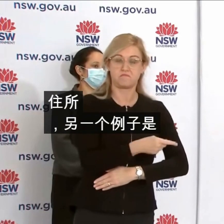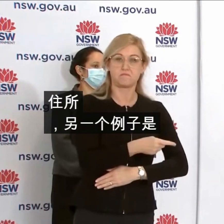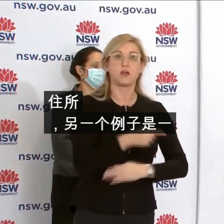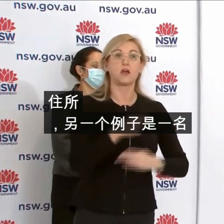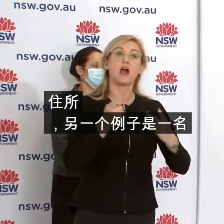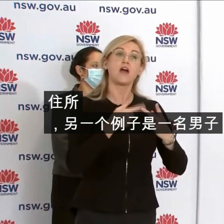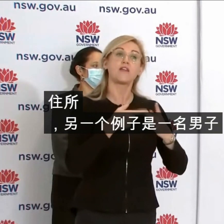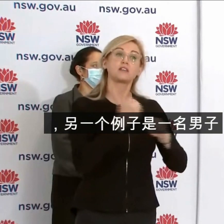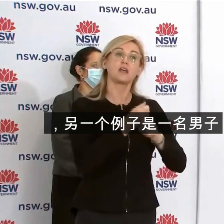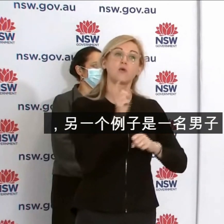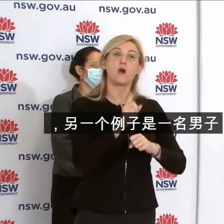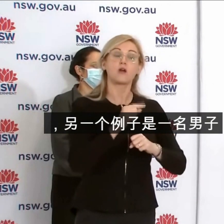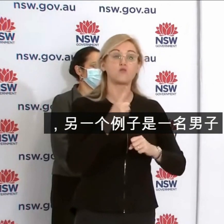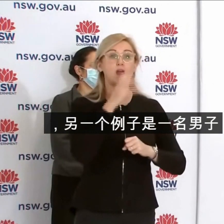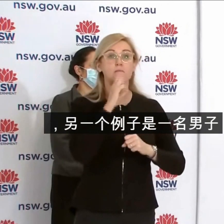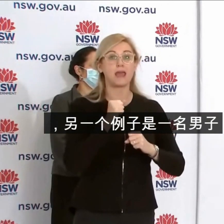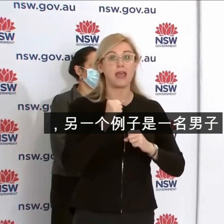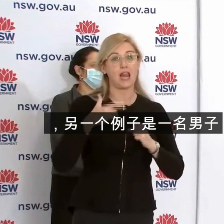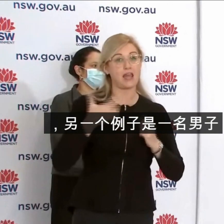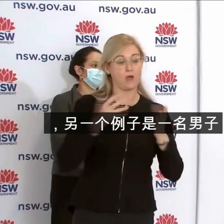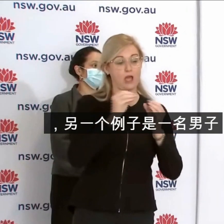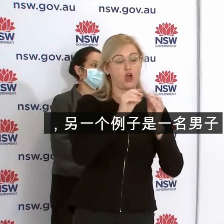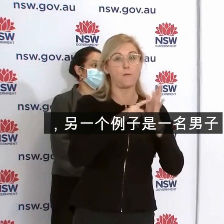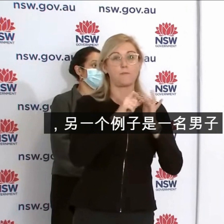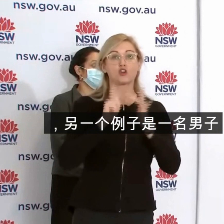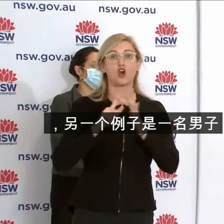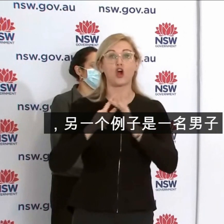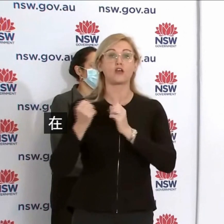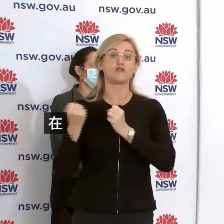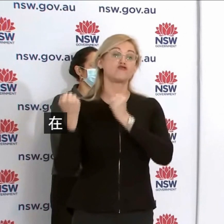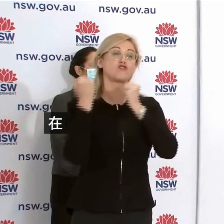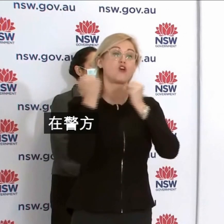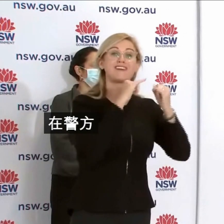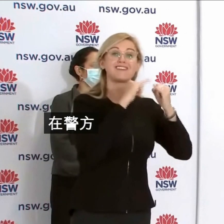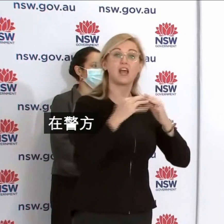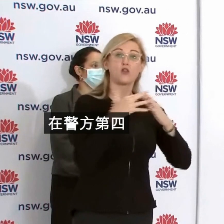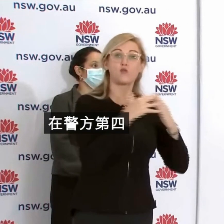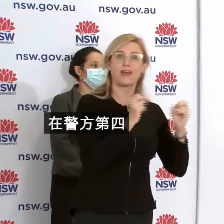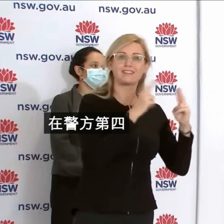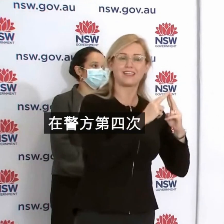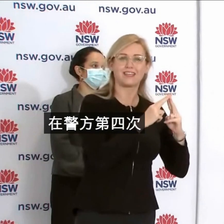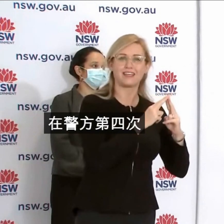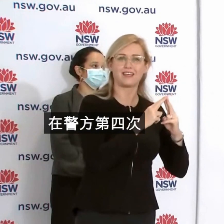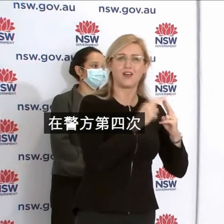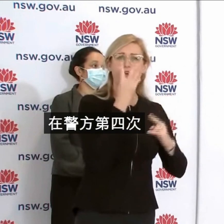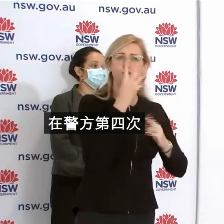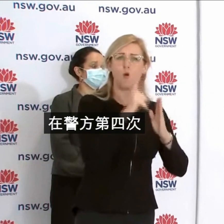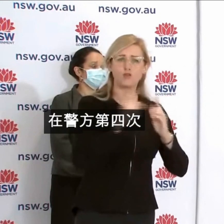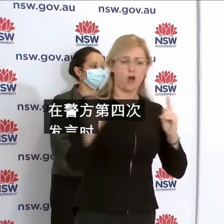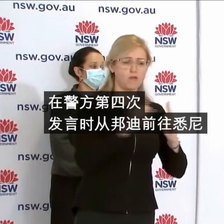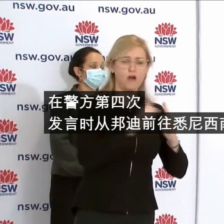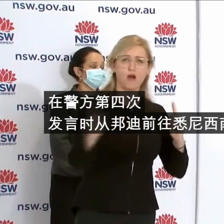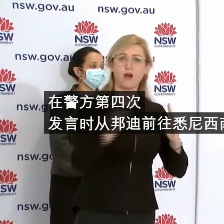example is a man who travelled from Bondi to southwest Sydney. The 4th time that police